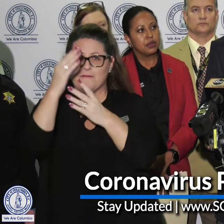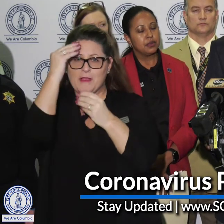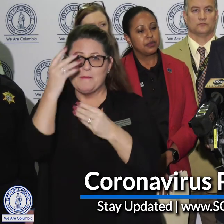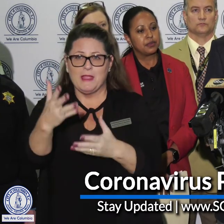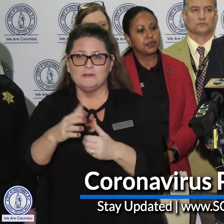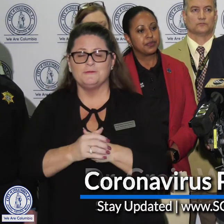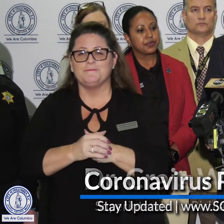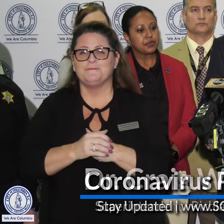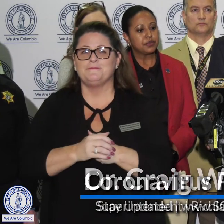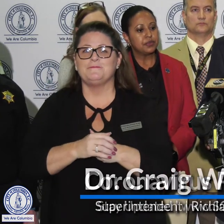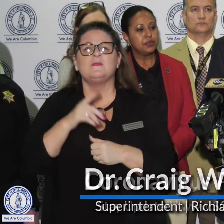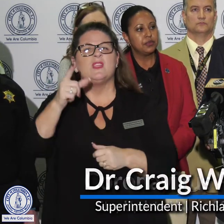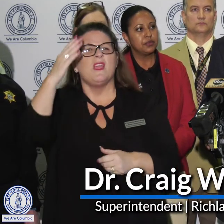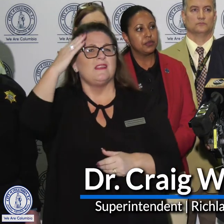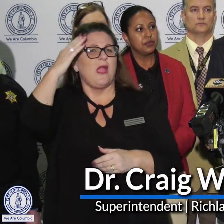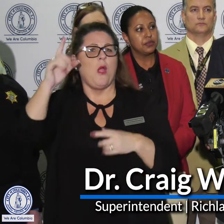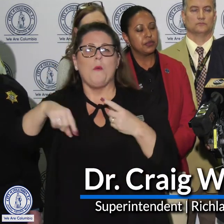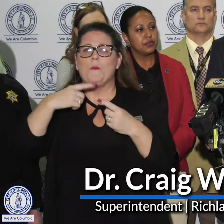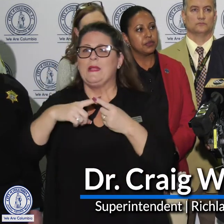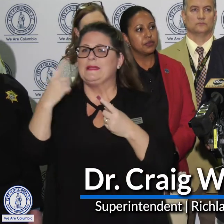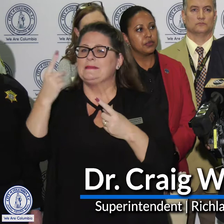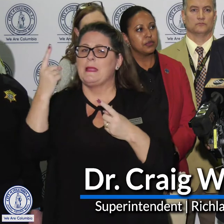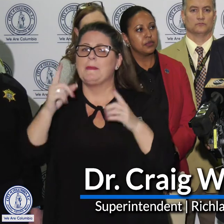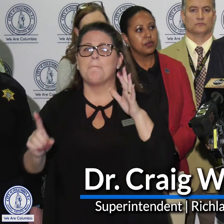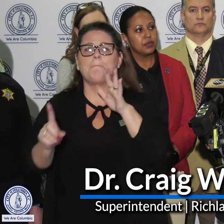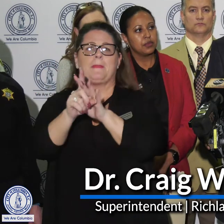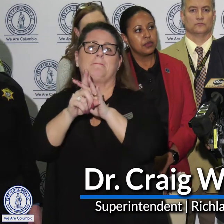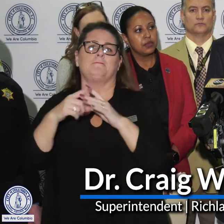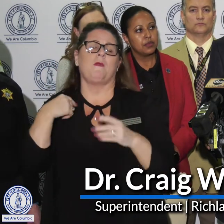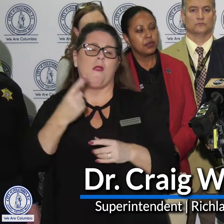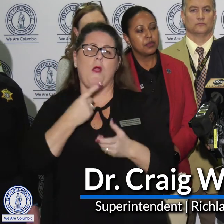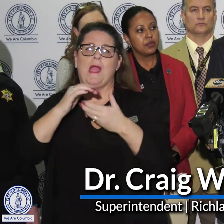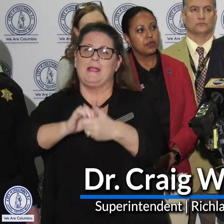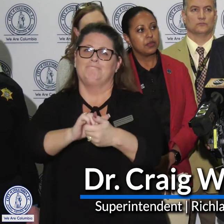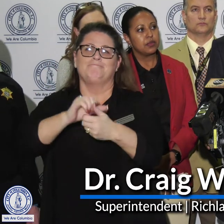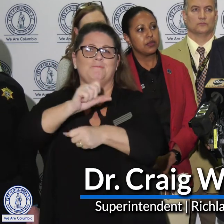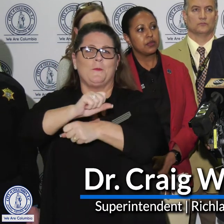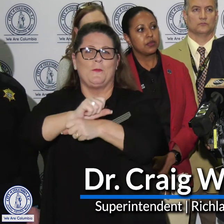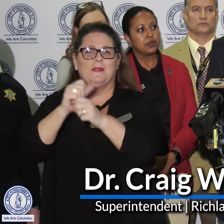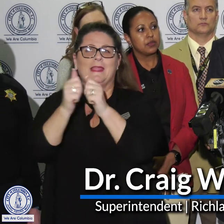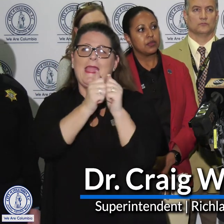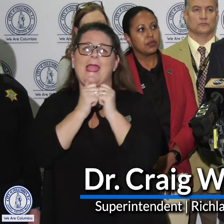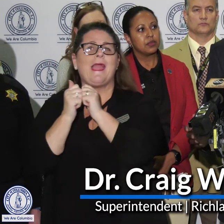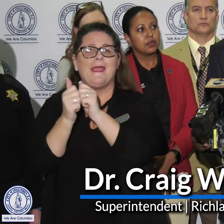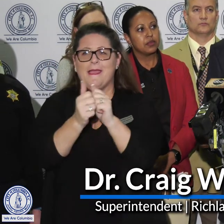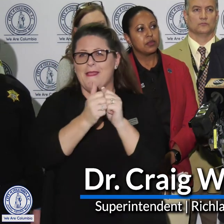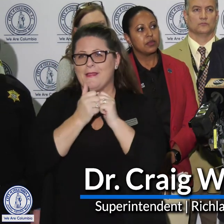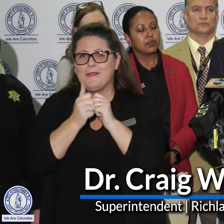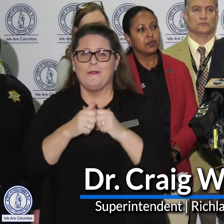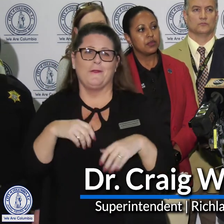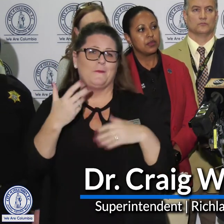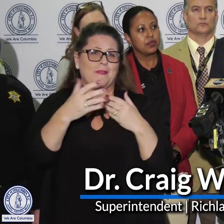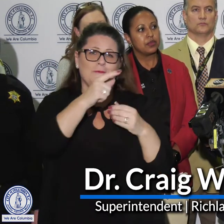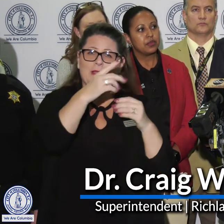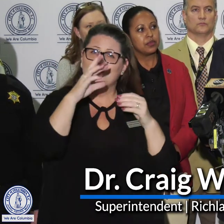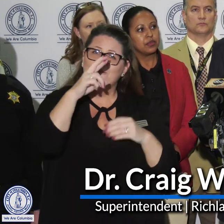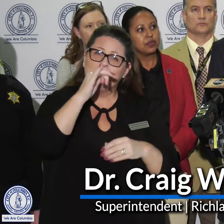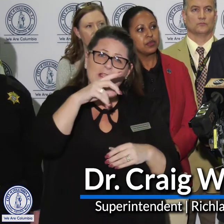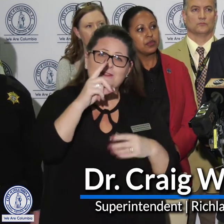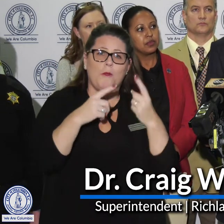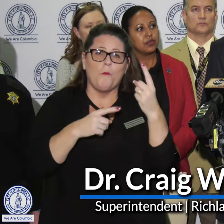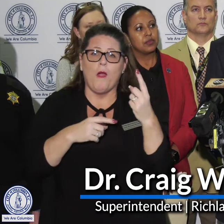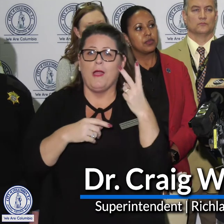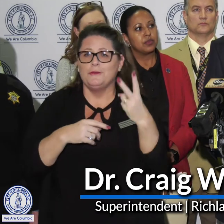always, whenever there's something that arises, we do all work together because whether we're talking about Richland 1, Richland 2, Richland